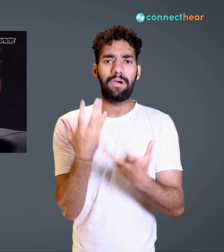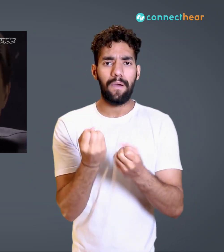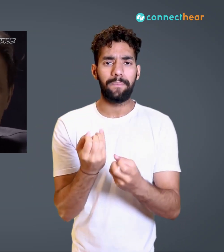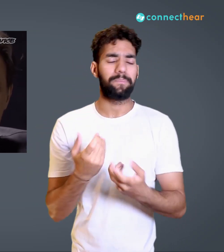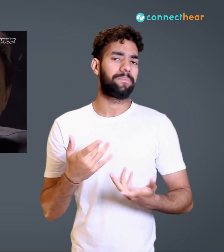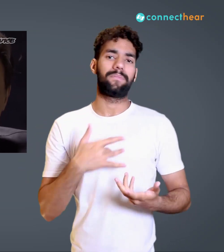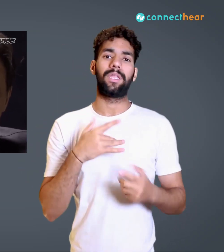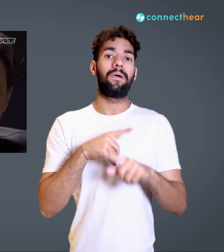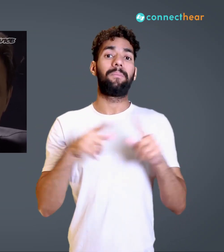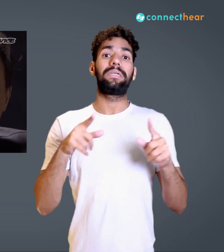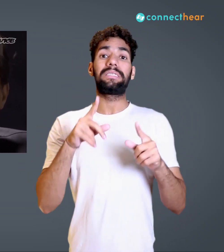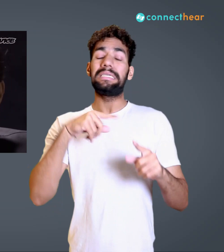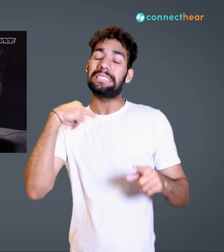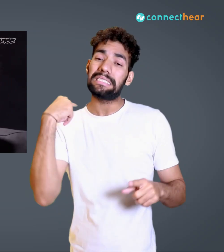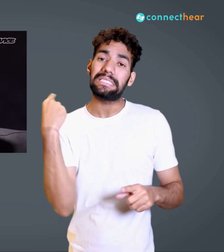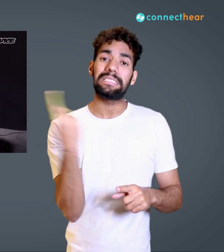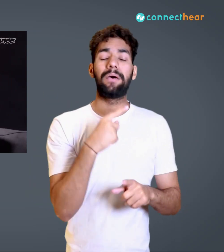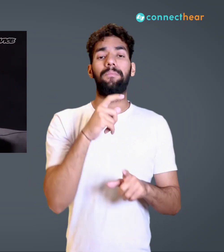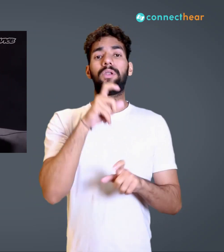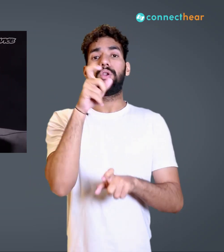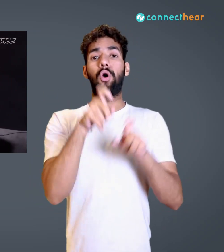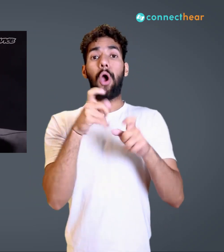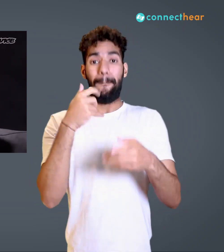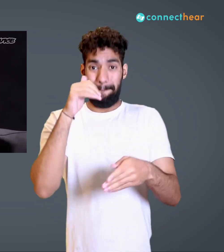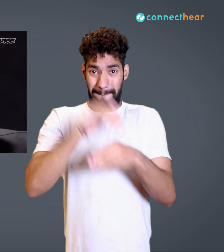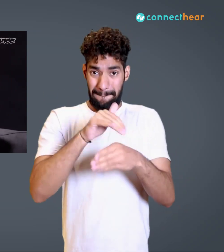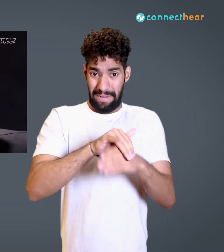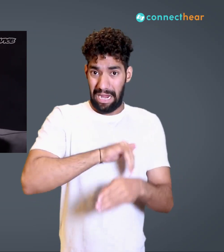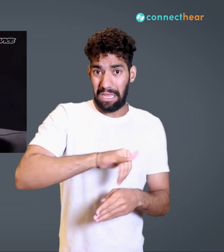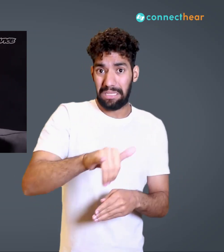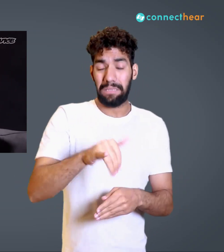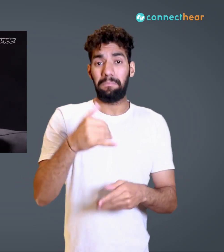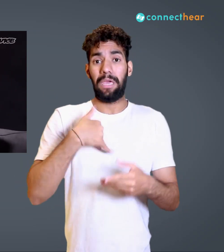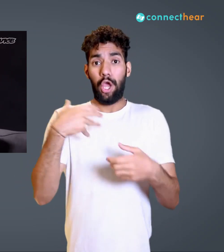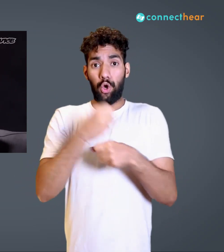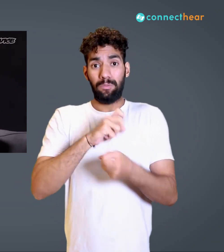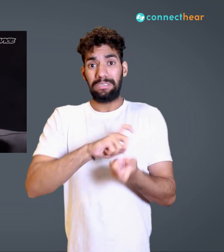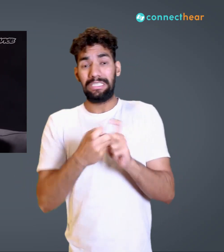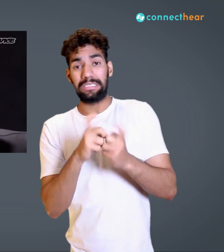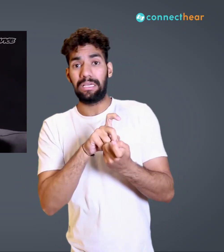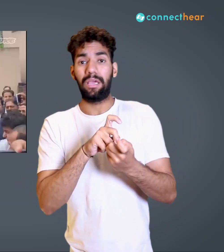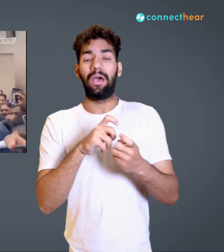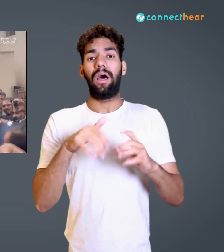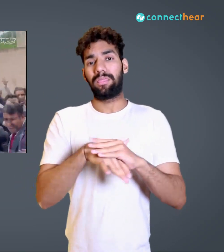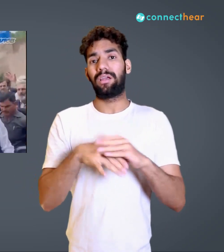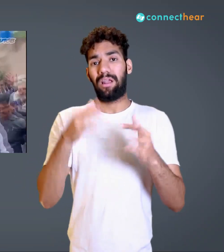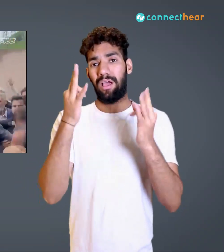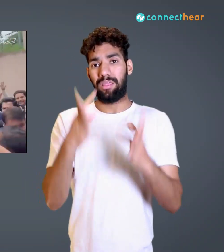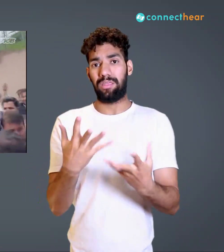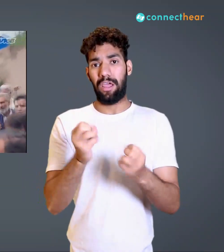before because all indications are that whenever there are elections, my party is going to sweep the elections.